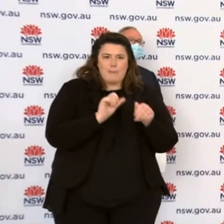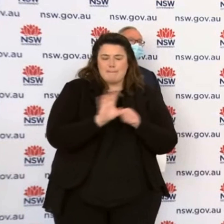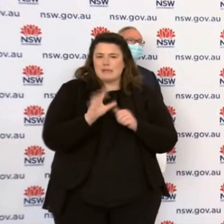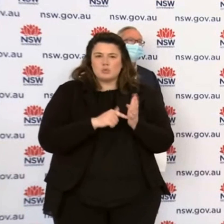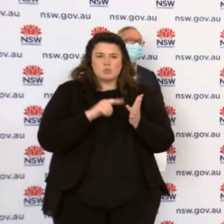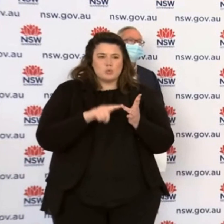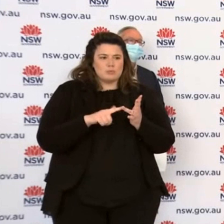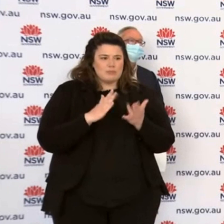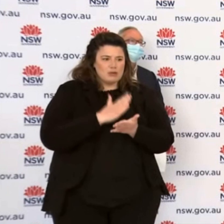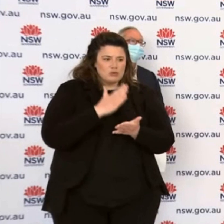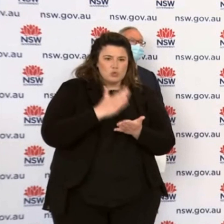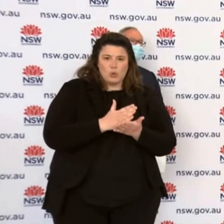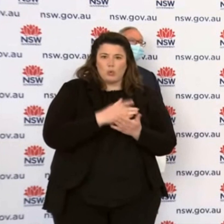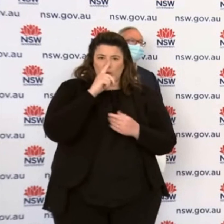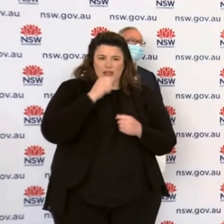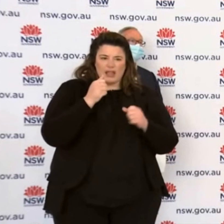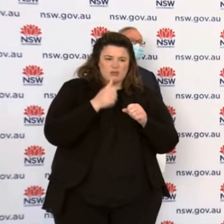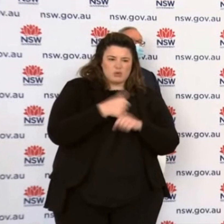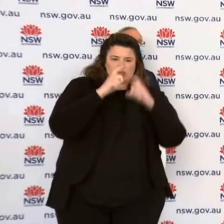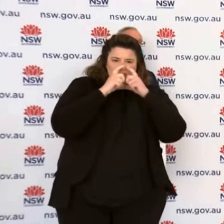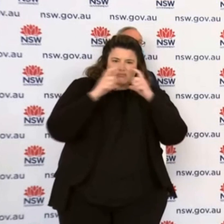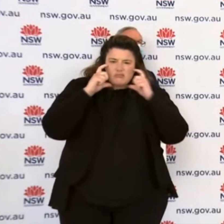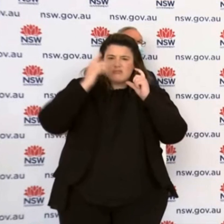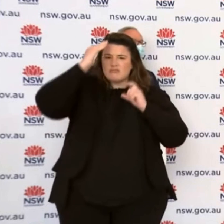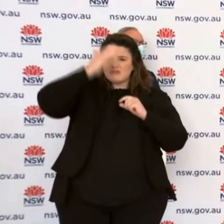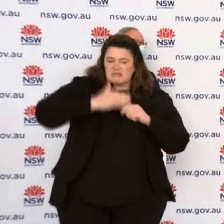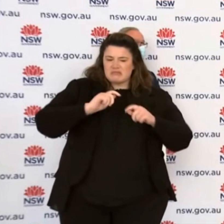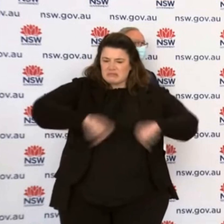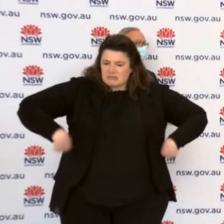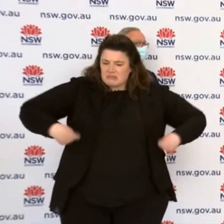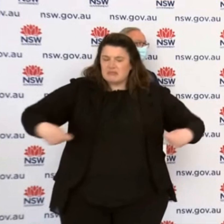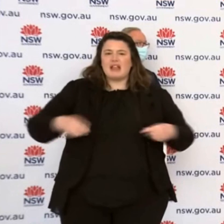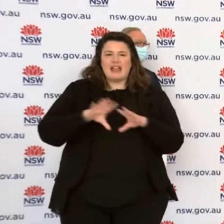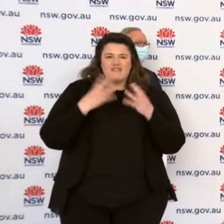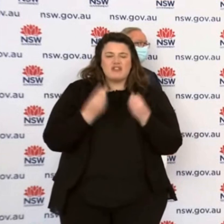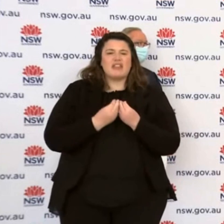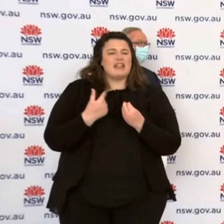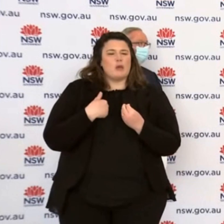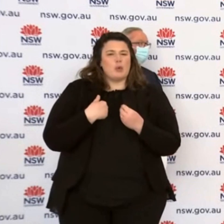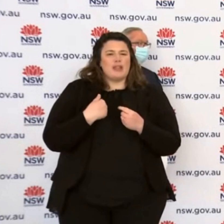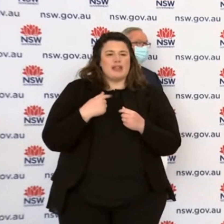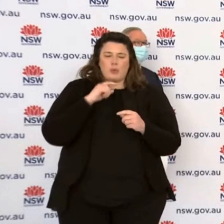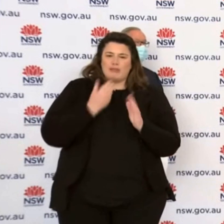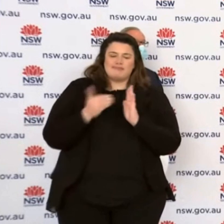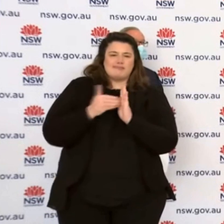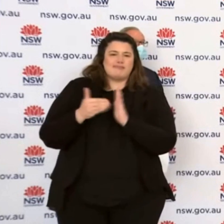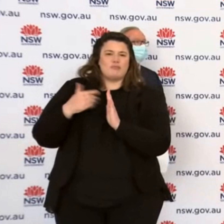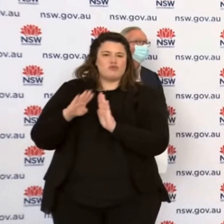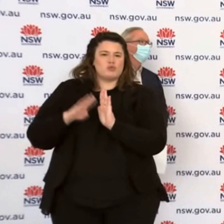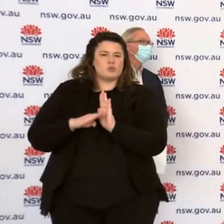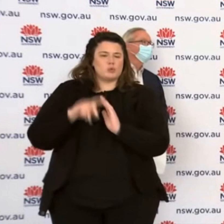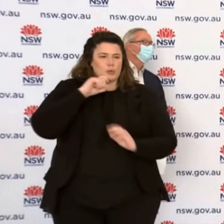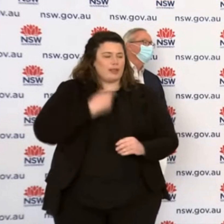use appropriate PPE and infection control, and we're continuing to strengthen those as we go. Doctor, just on bookings at state-run